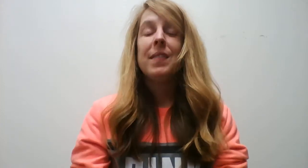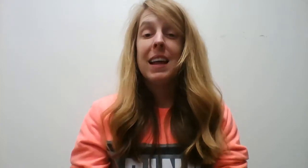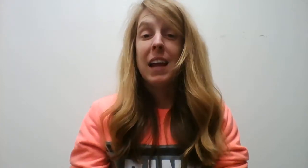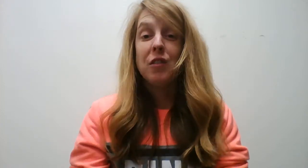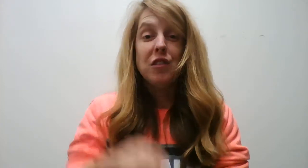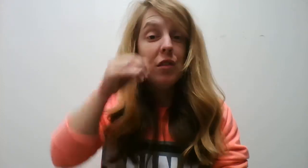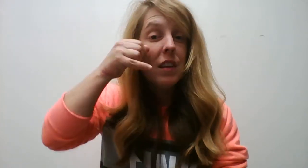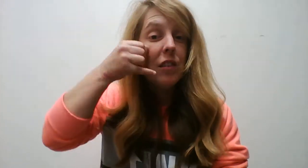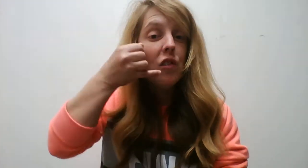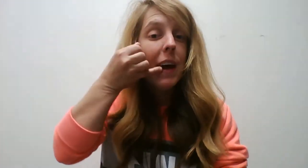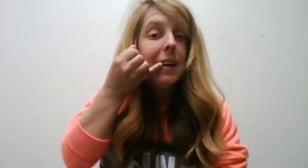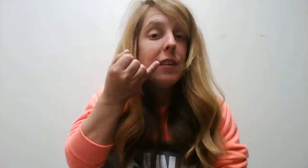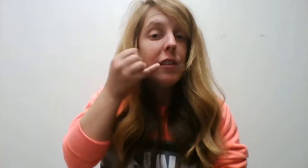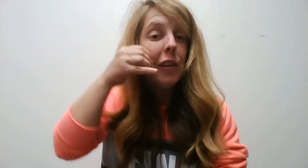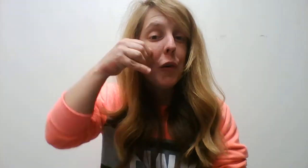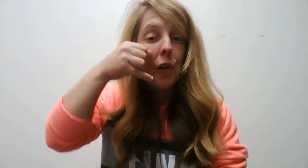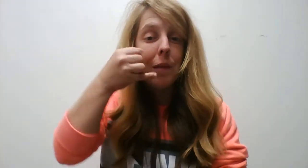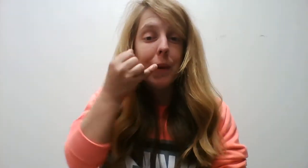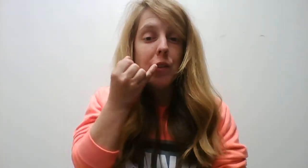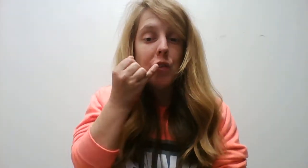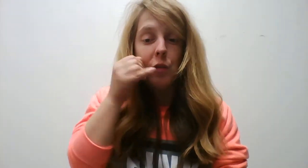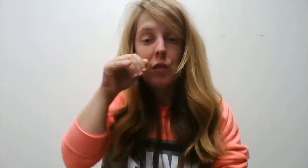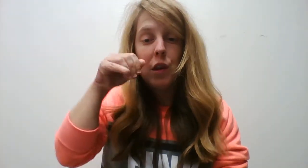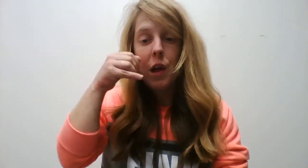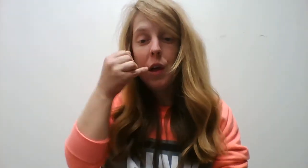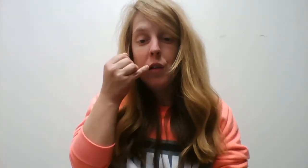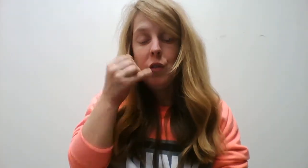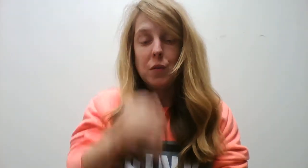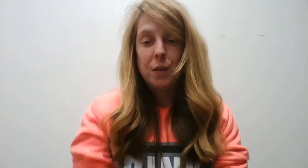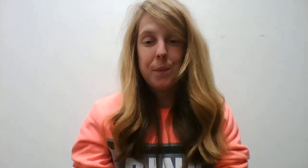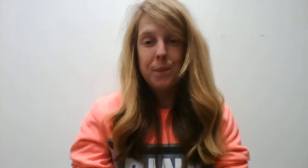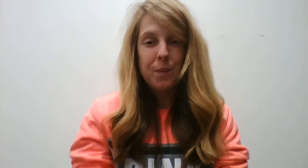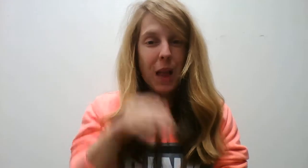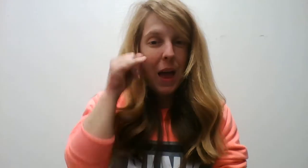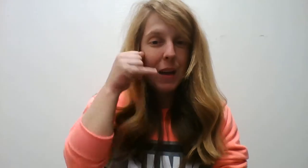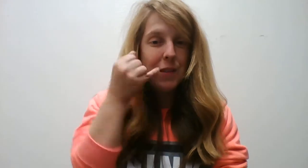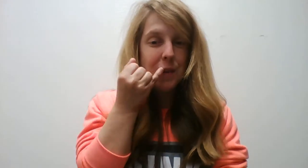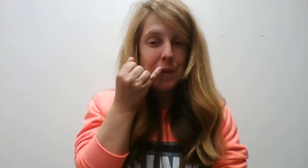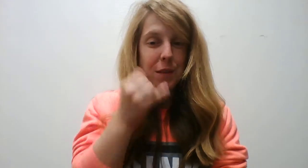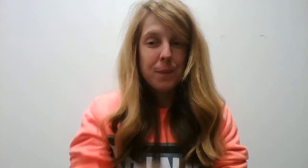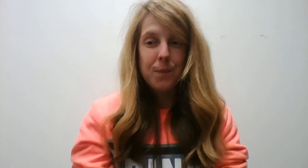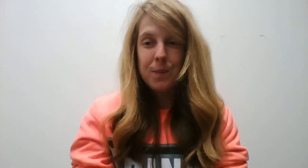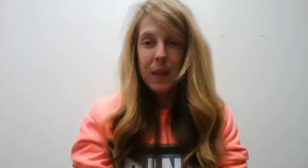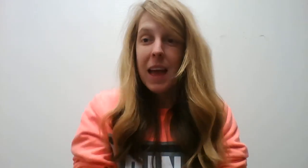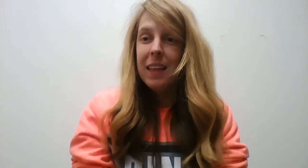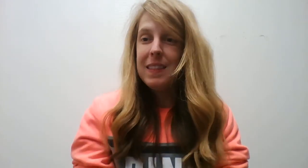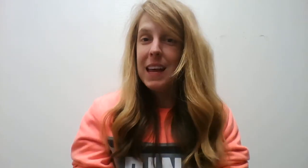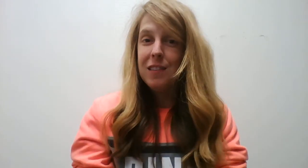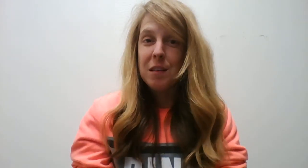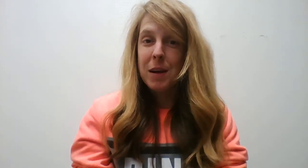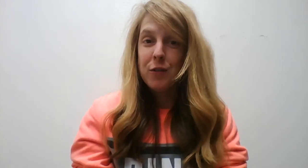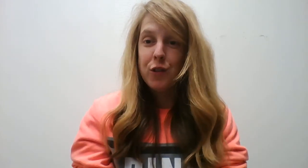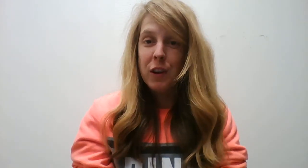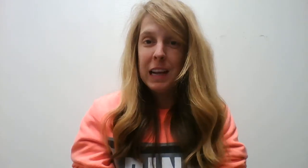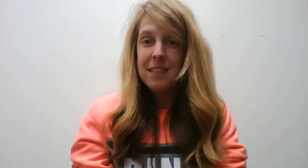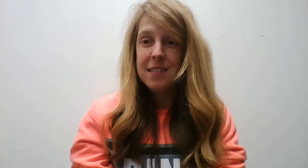Now, juice is a J to the corner of the mouth. Juice. Juice. Juice. Thank you so much for joining us.